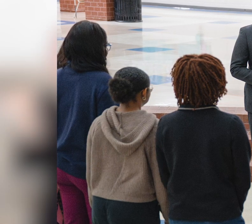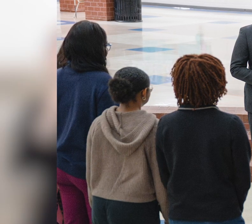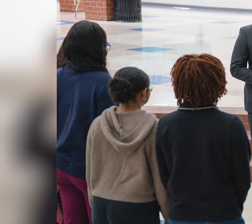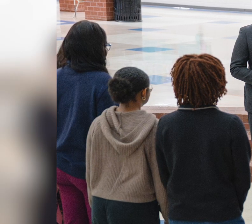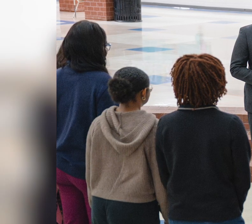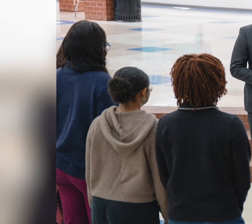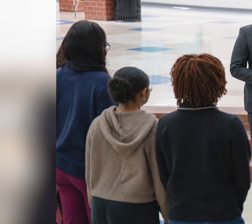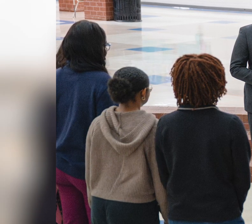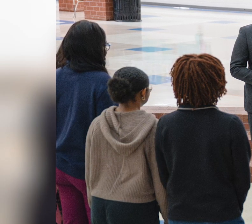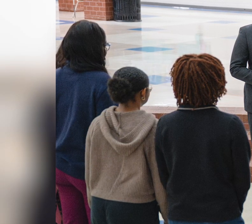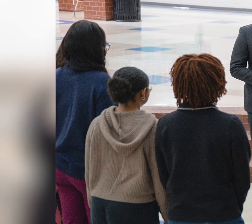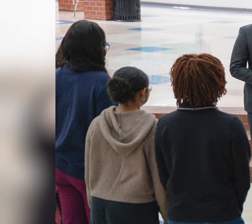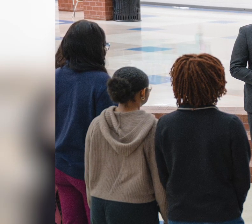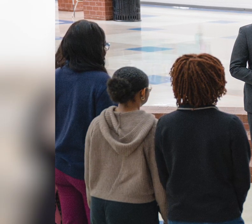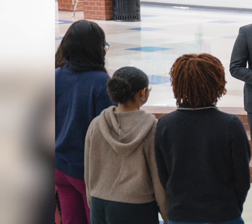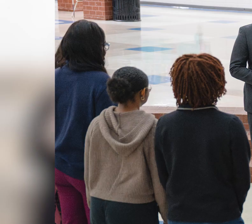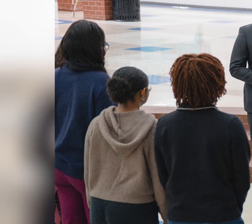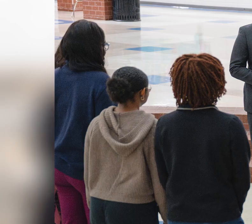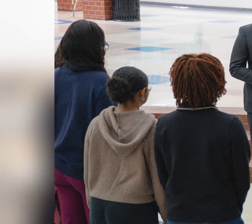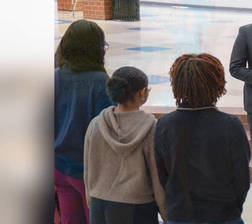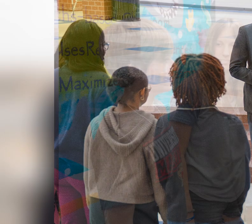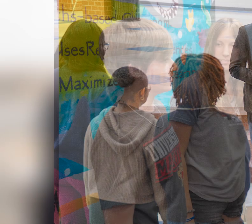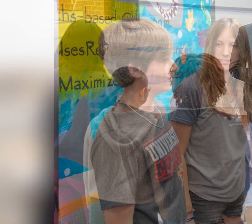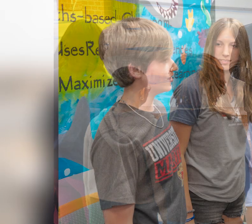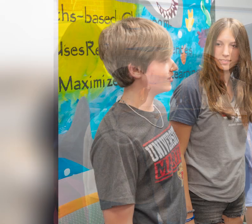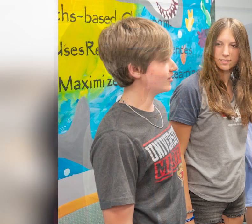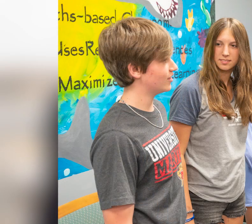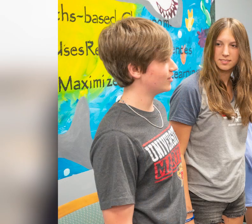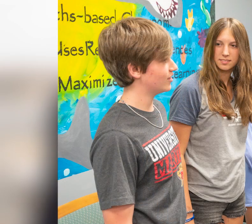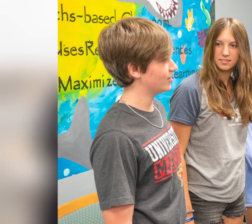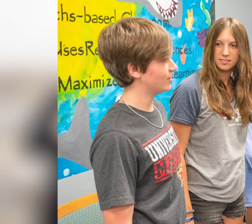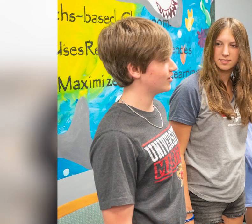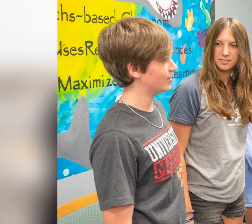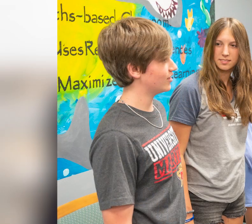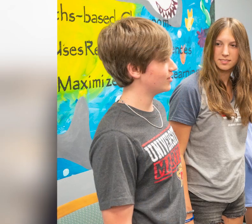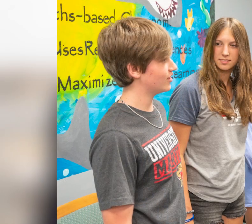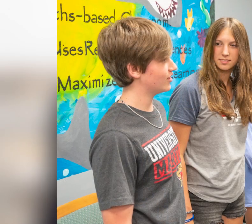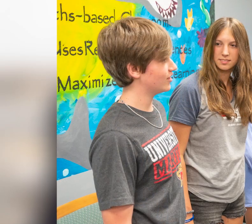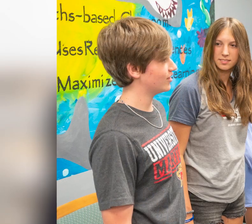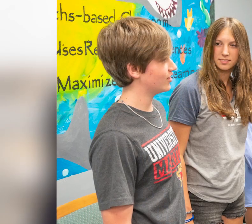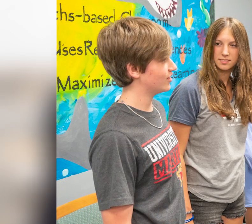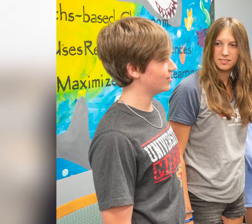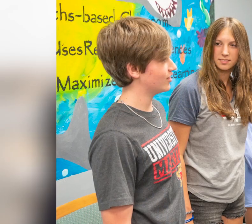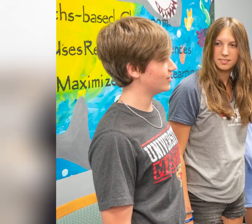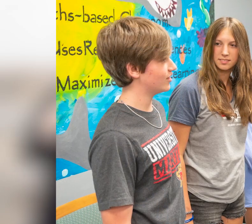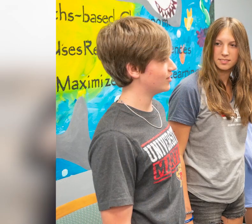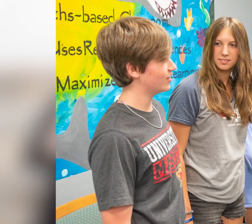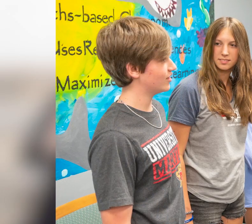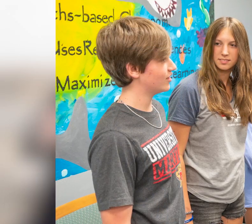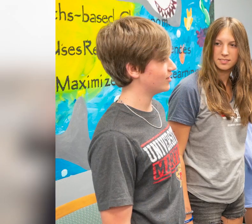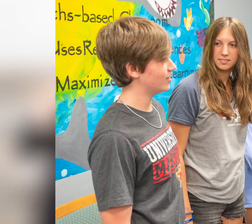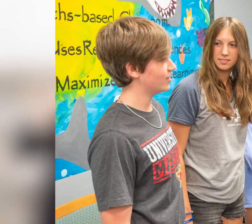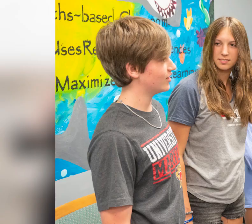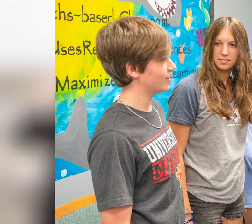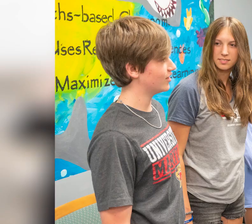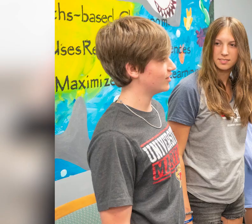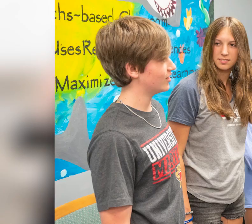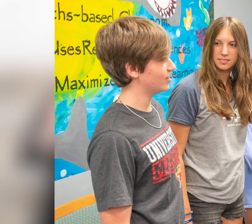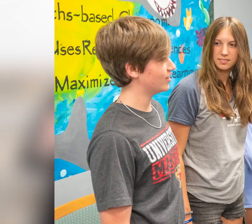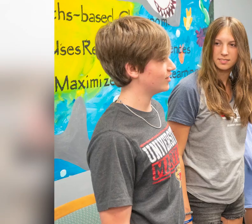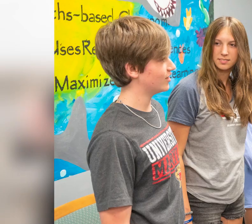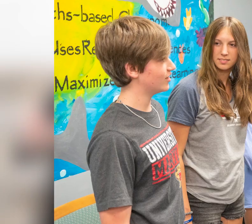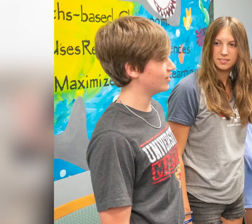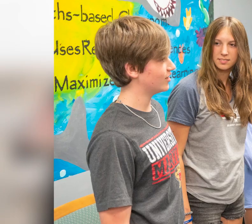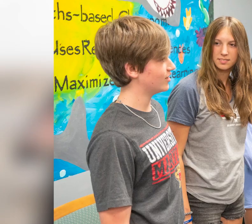a future worthy of their potential. Because when we invest in public education, we are not simply funding